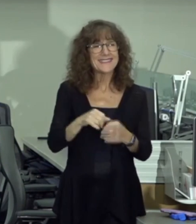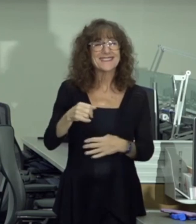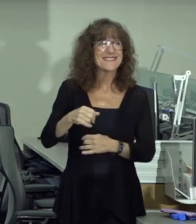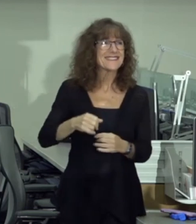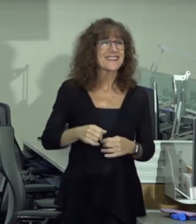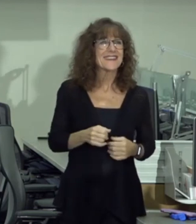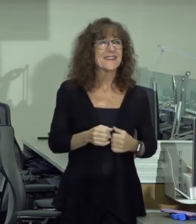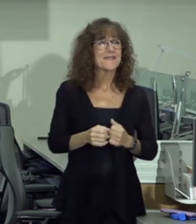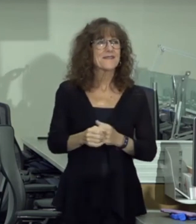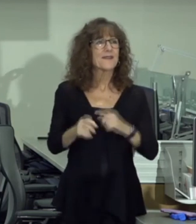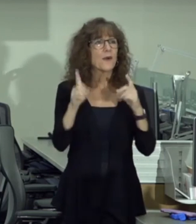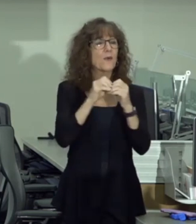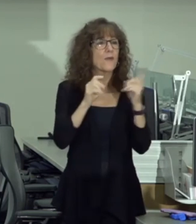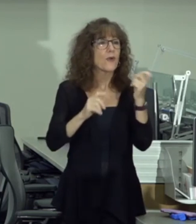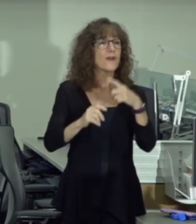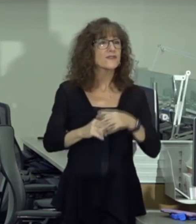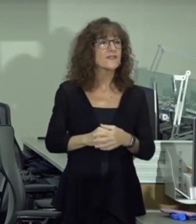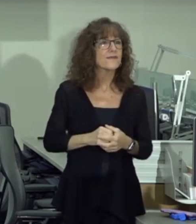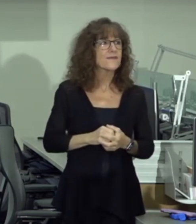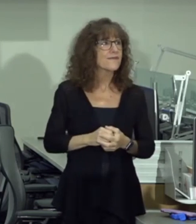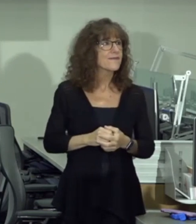more question.